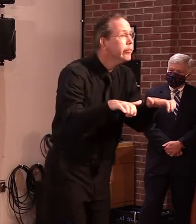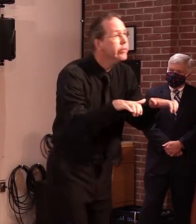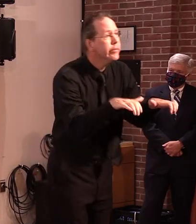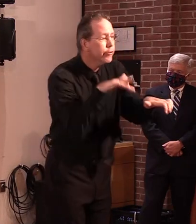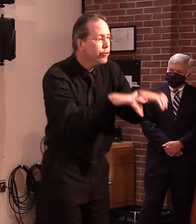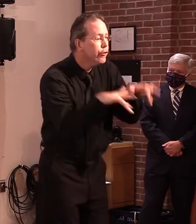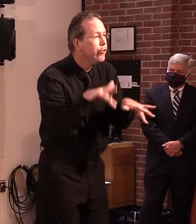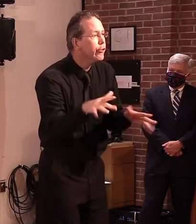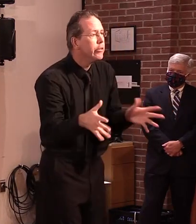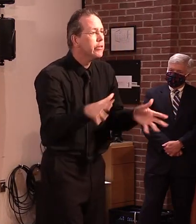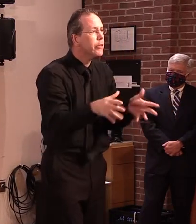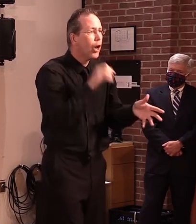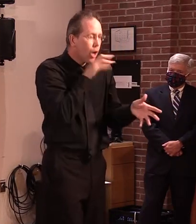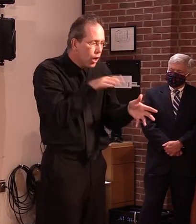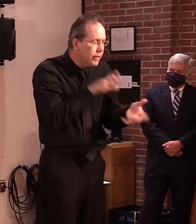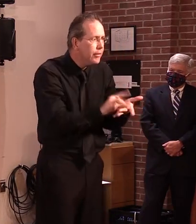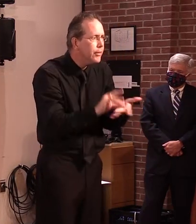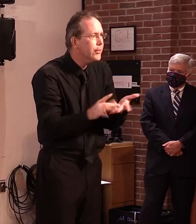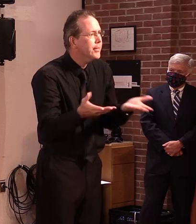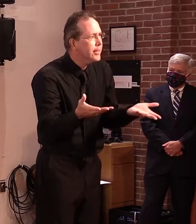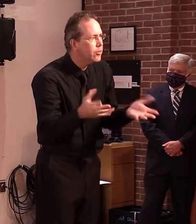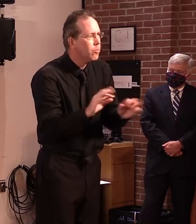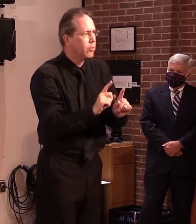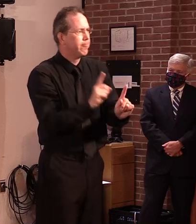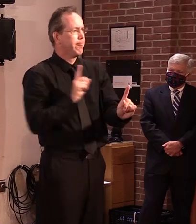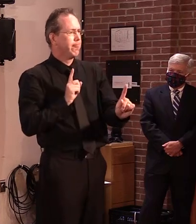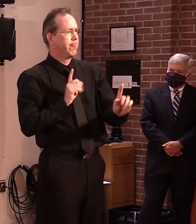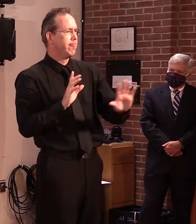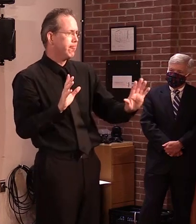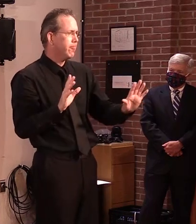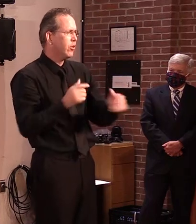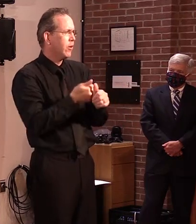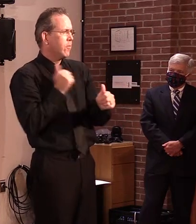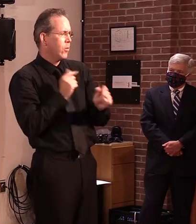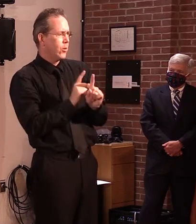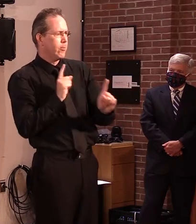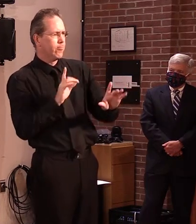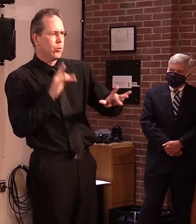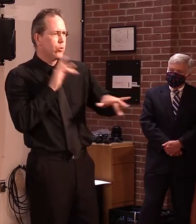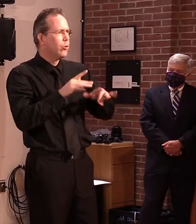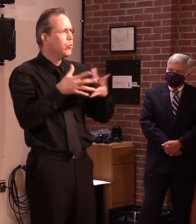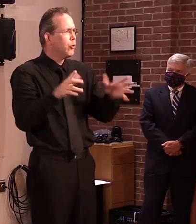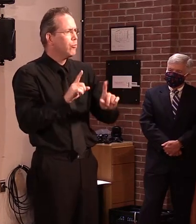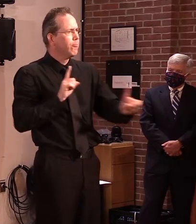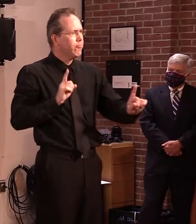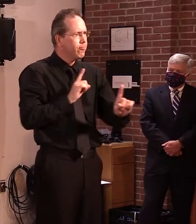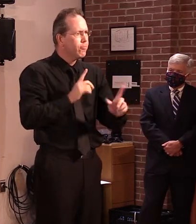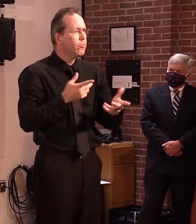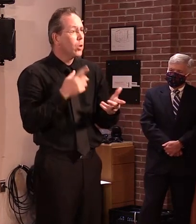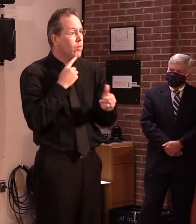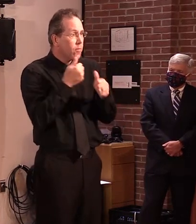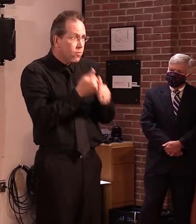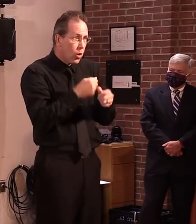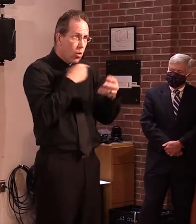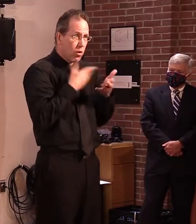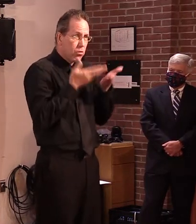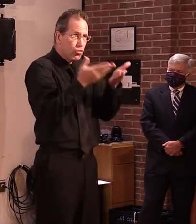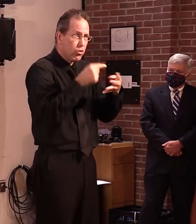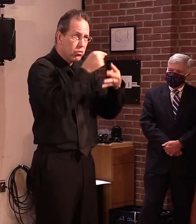proper safeguards that we mentioned before, and if you're adhering to the guidance, staying 6 feet